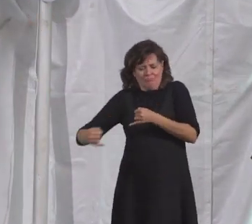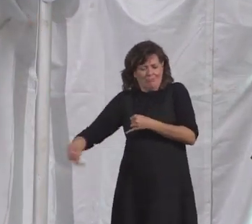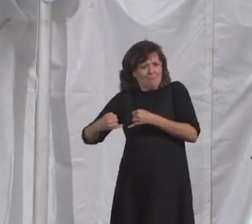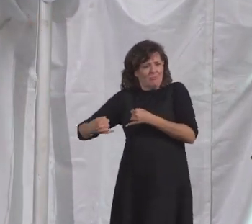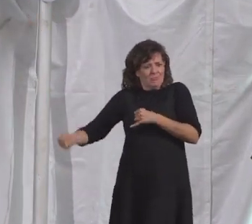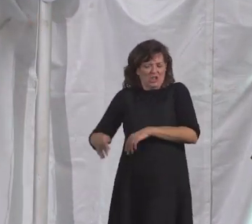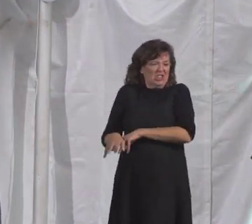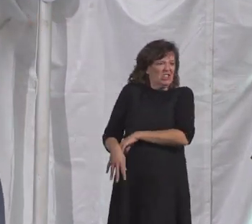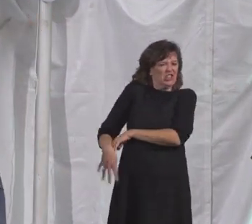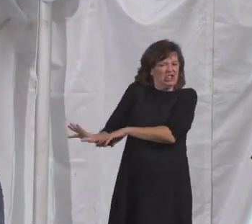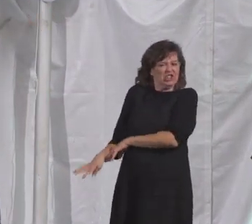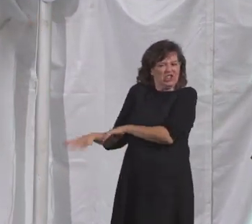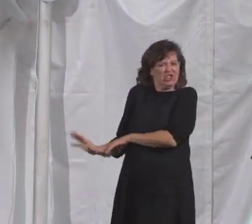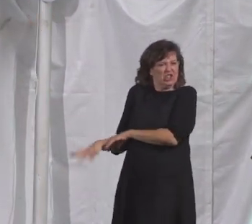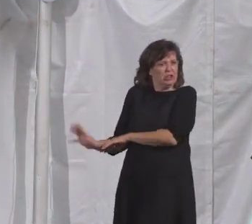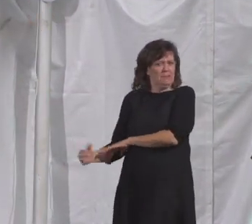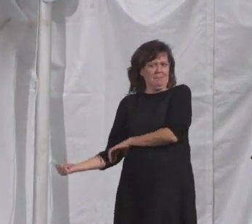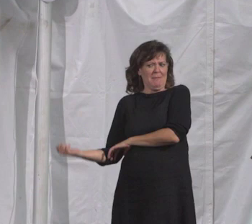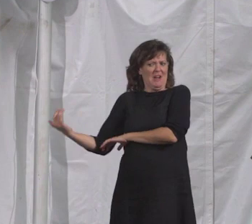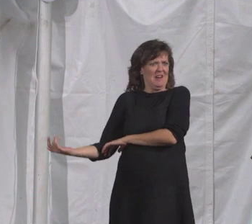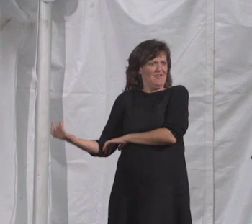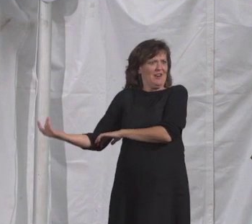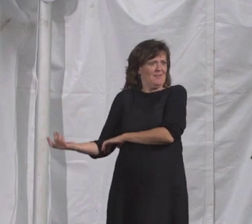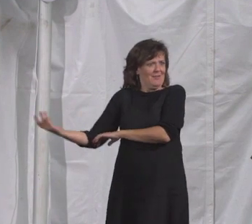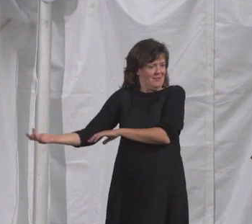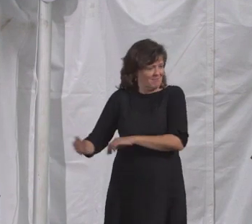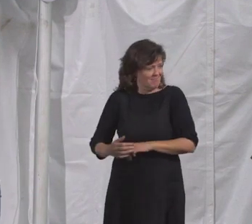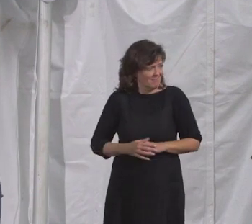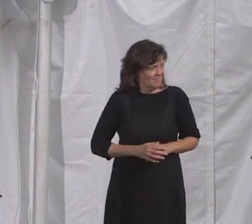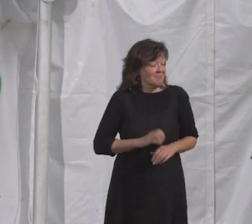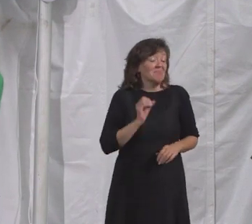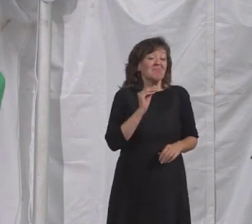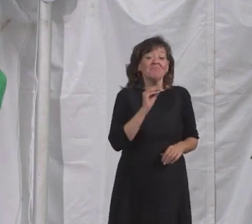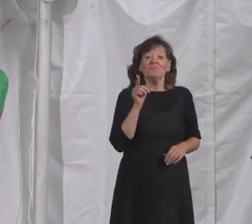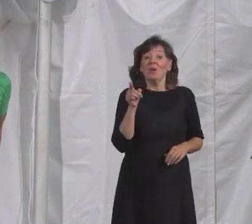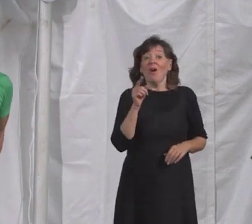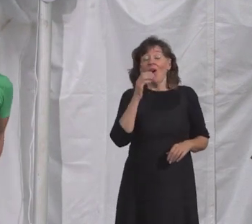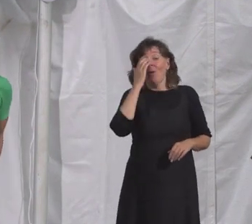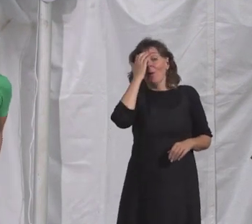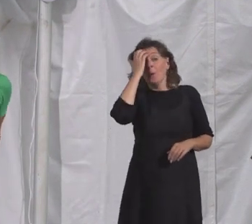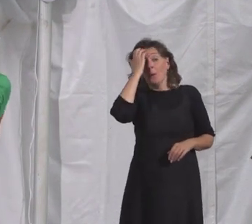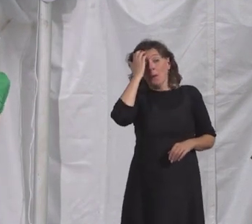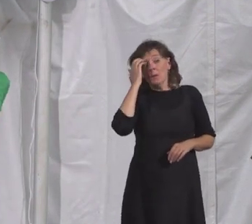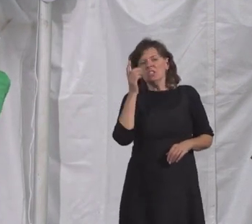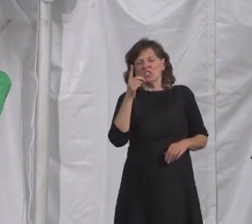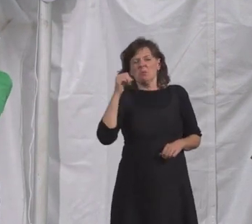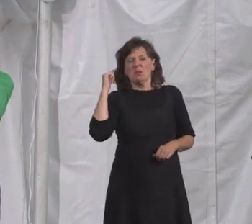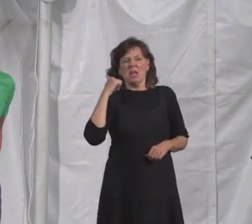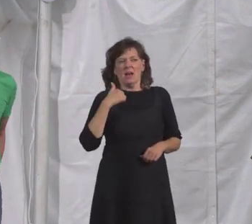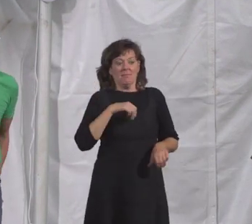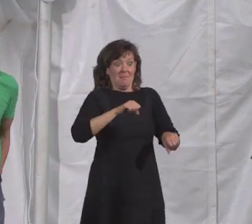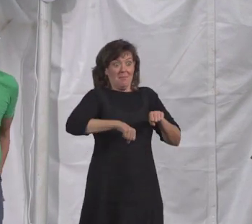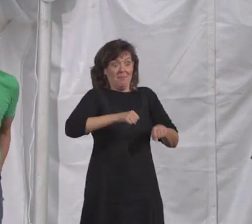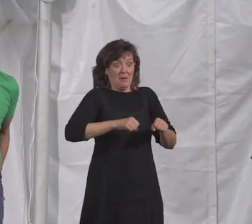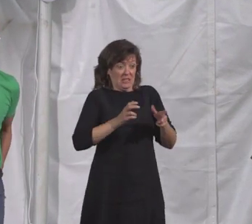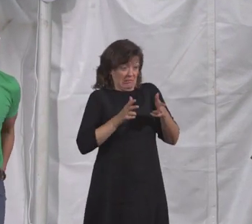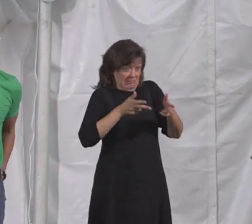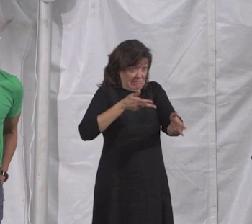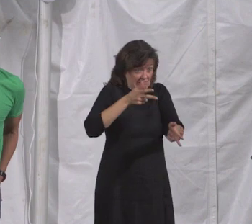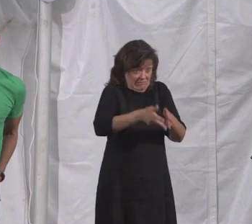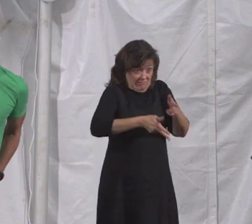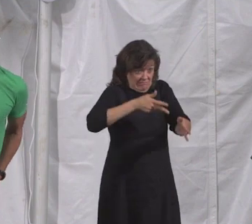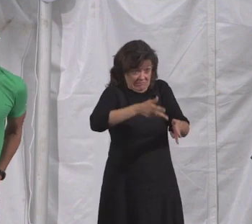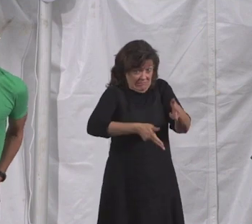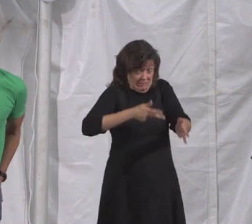her. So Nora was a little bit behind us because she just had to depend on gravity. And already some children were chickening out. I could hear them